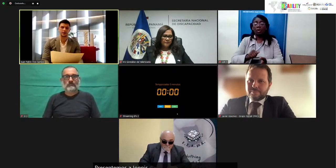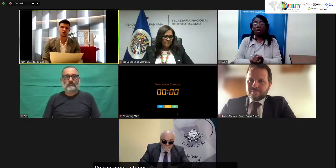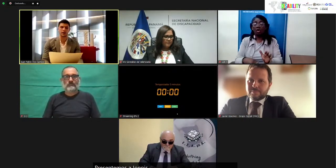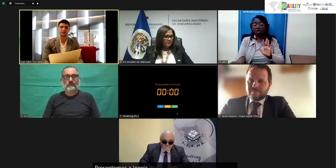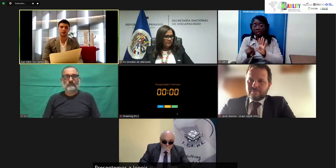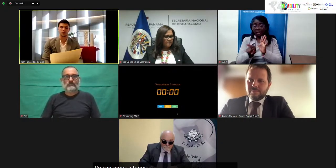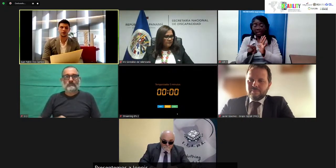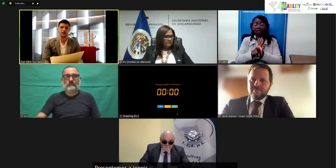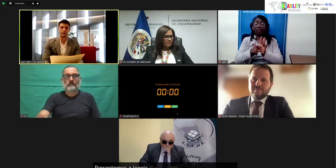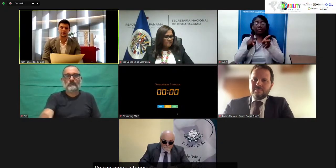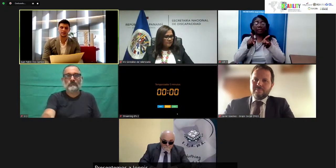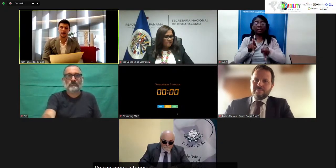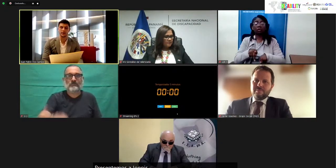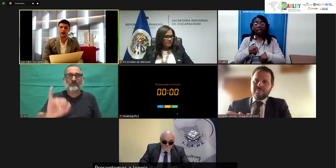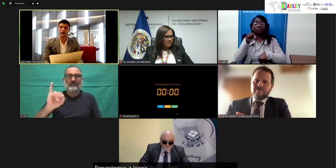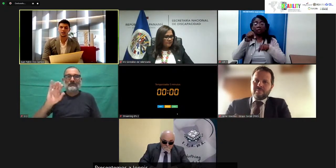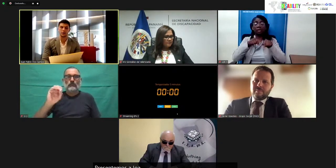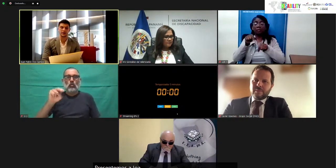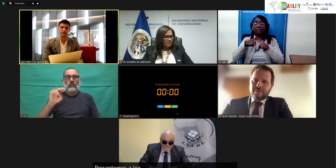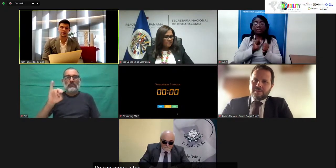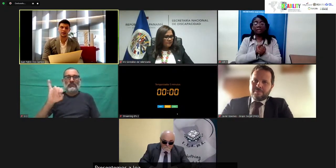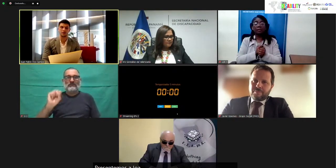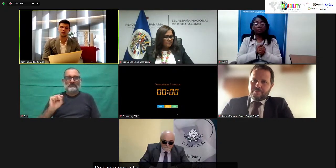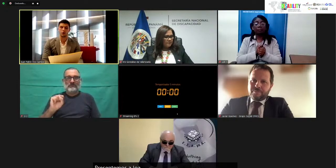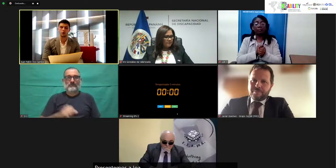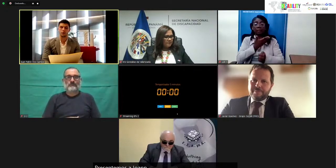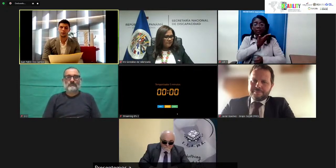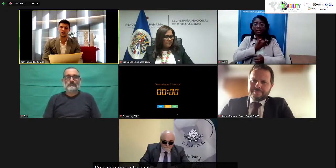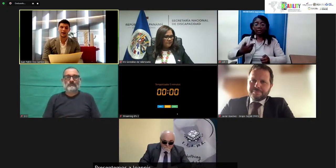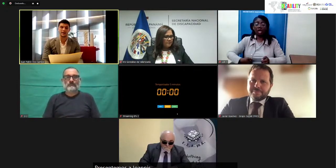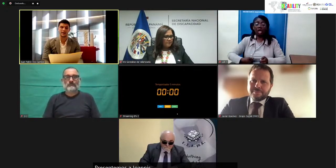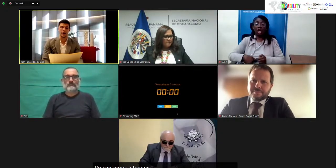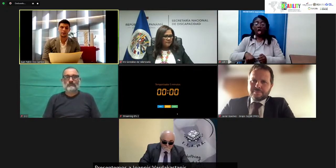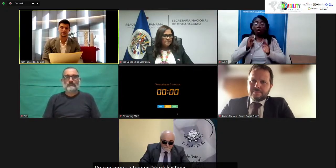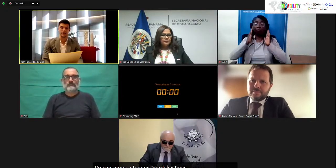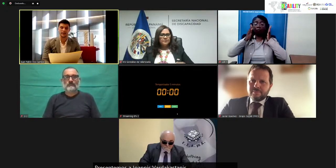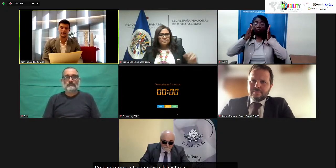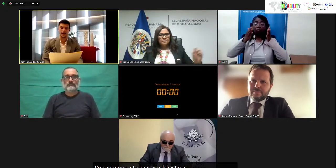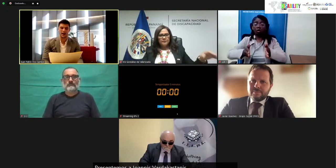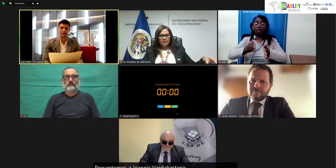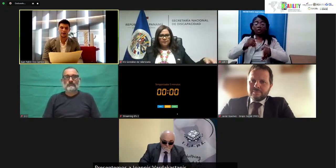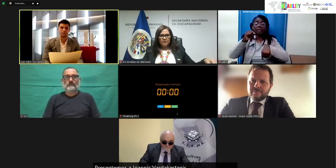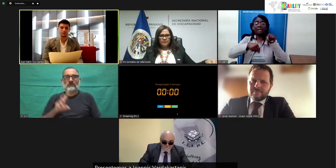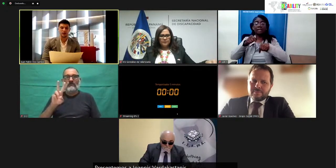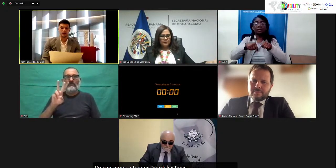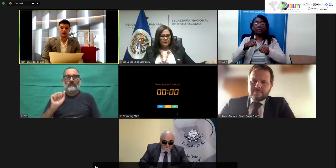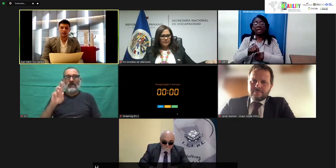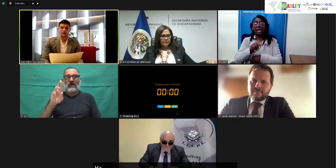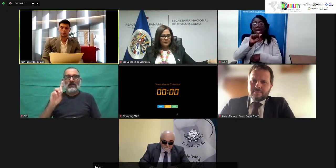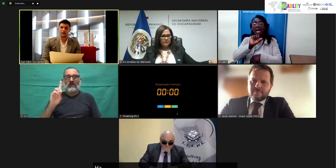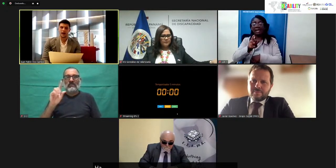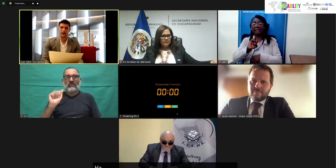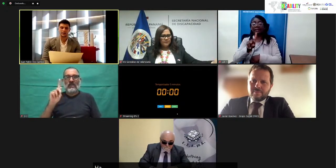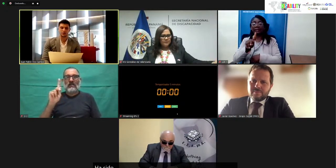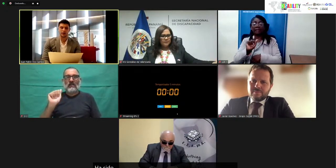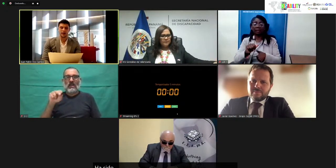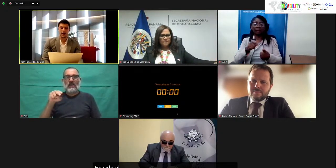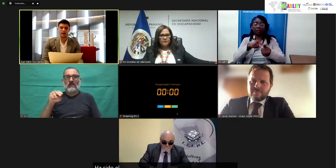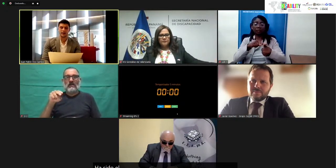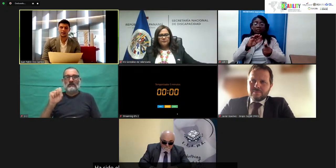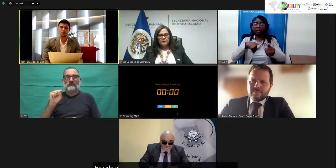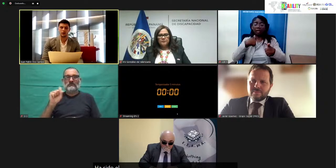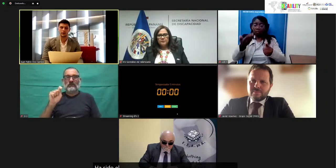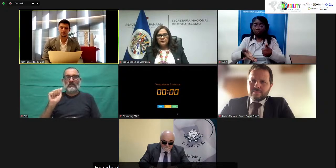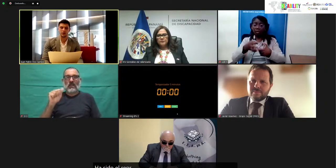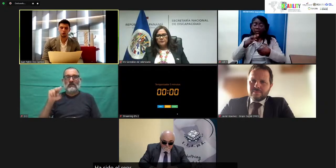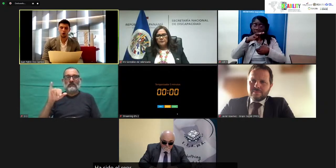activist for the rights of persons with disabilities he has venture of the world foreign of disabilities in ida